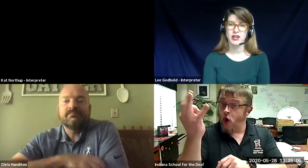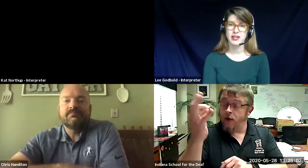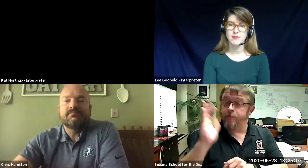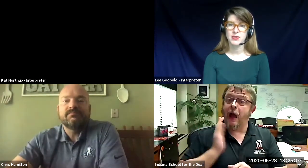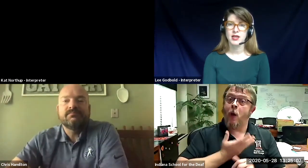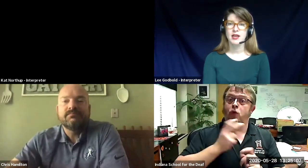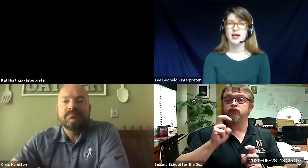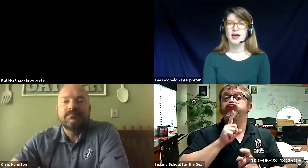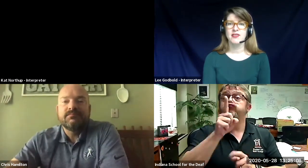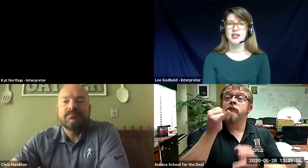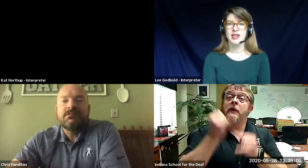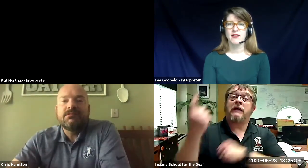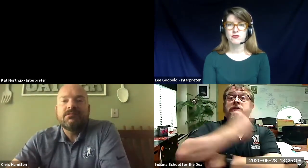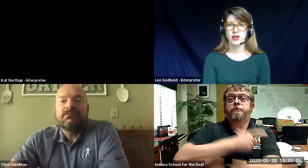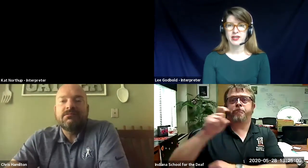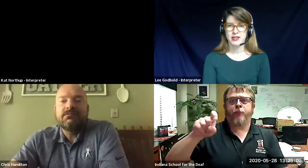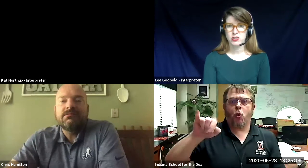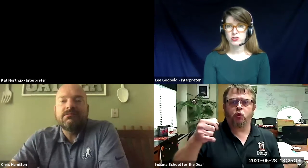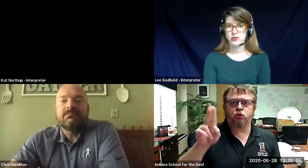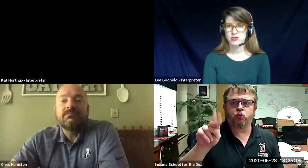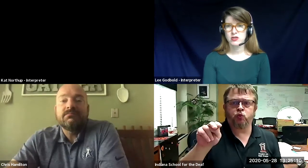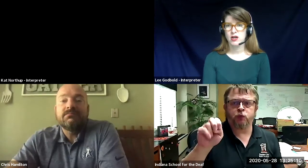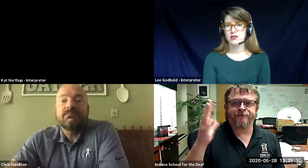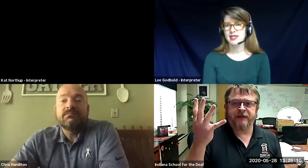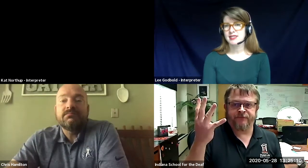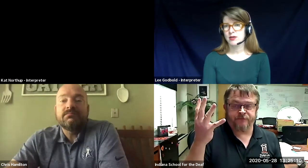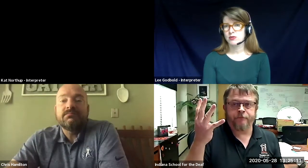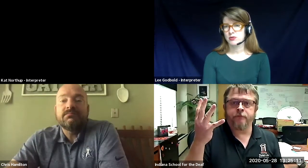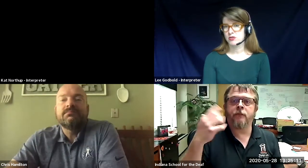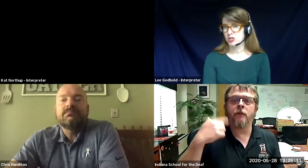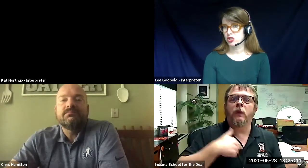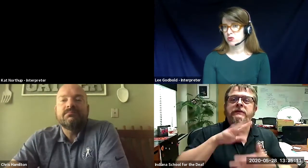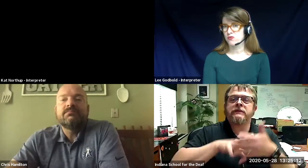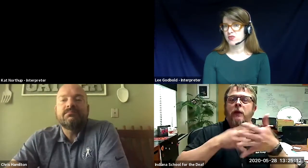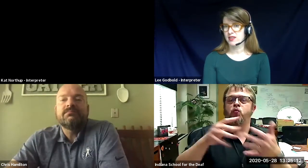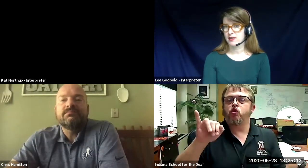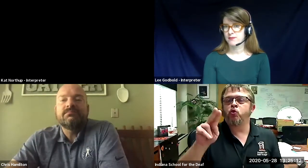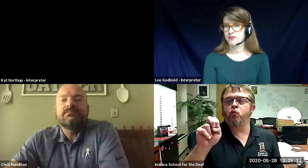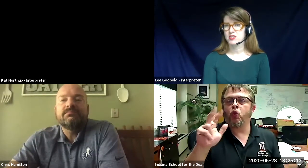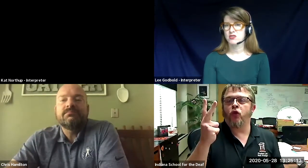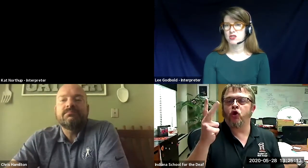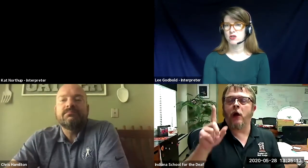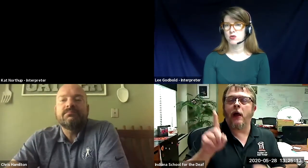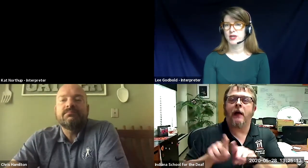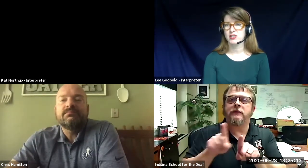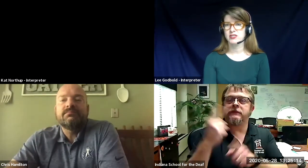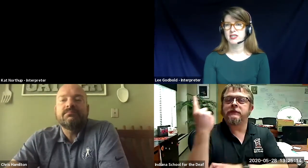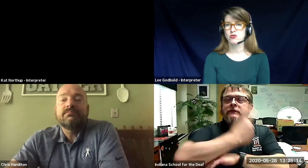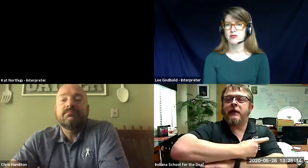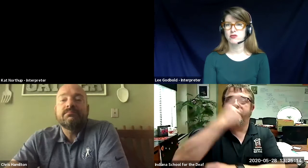Friday. And then after Friday concludes, our last day was supposed to be June 5th. So we actually scheduled it